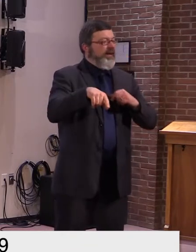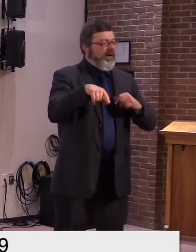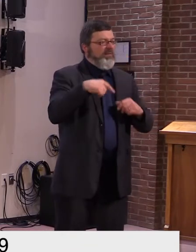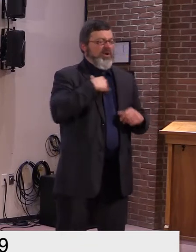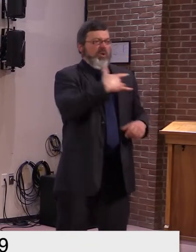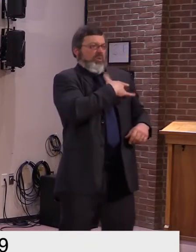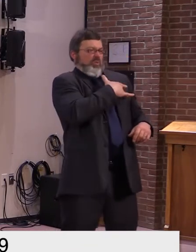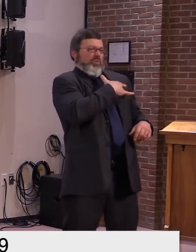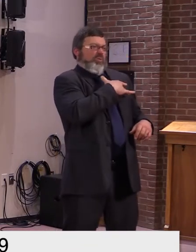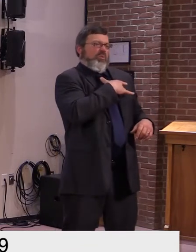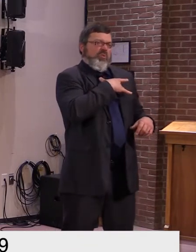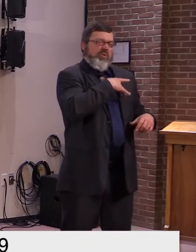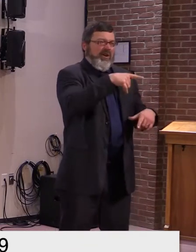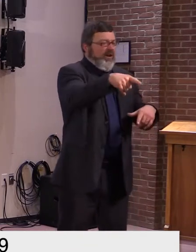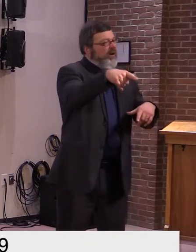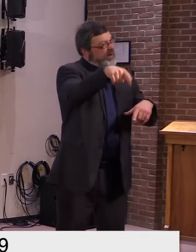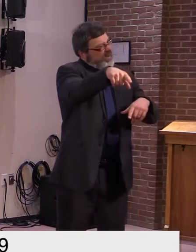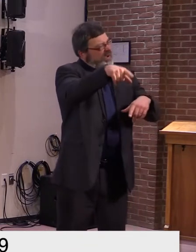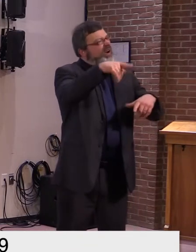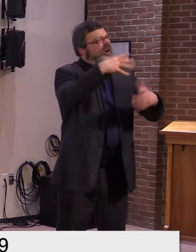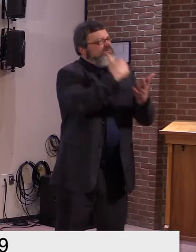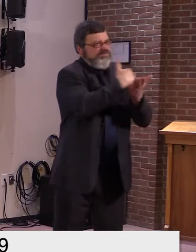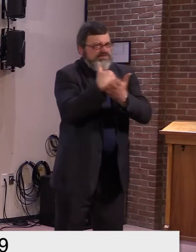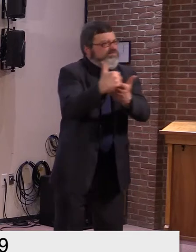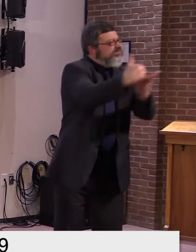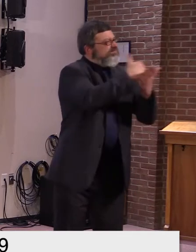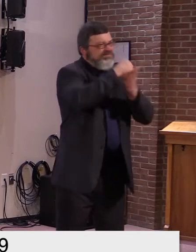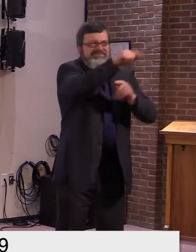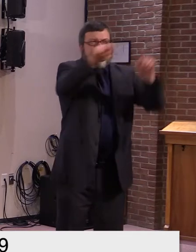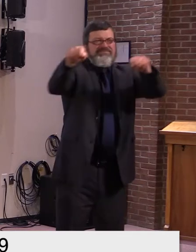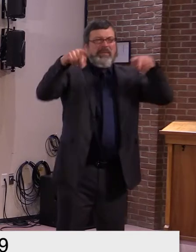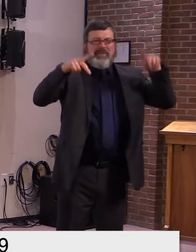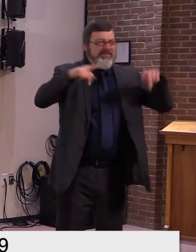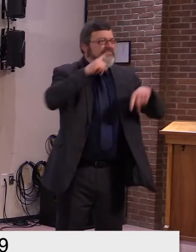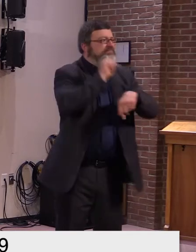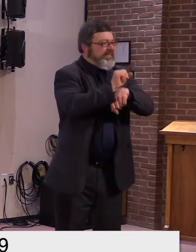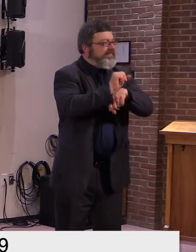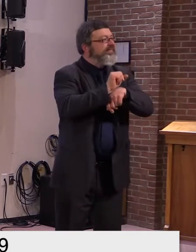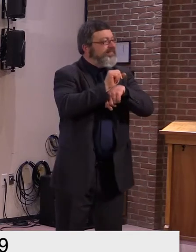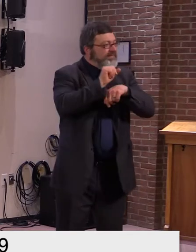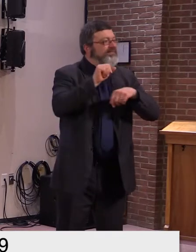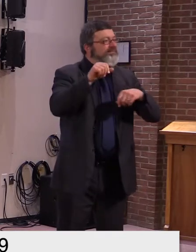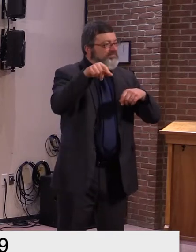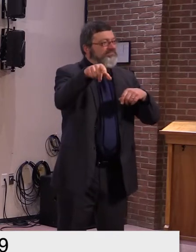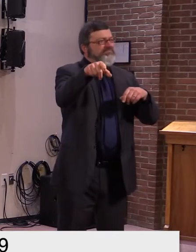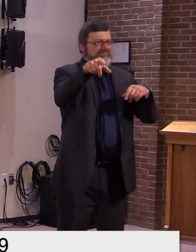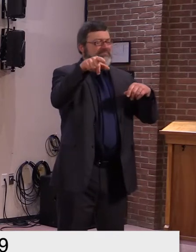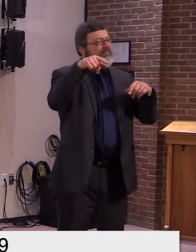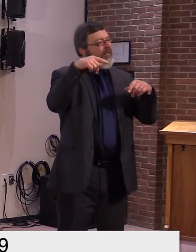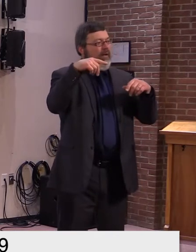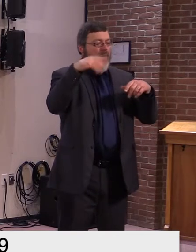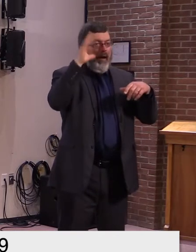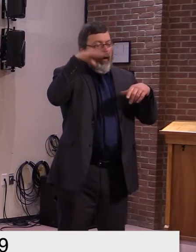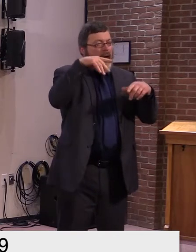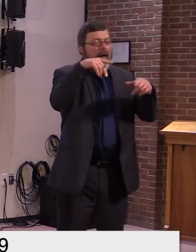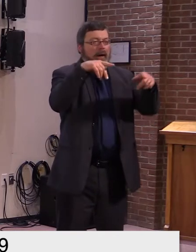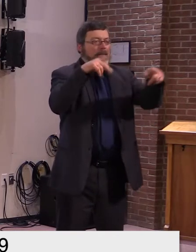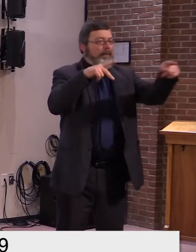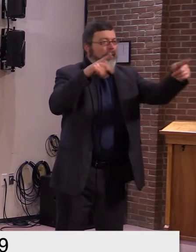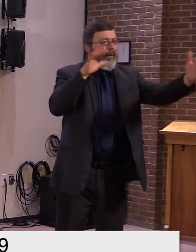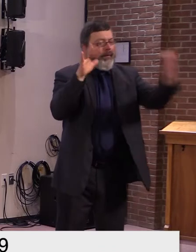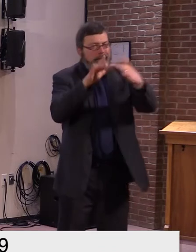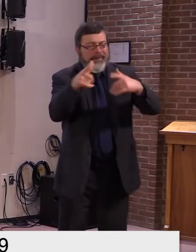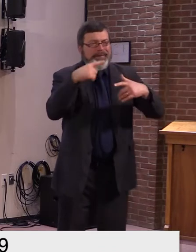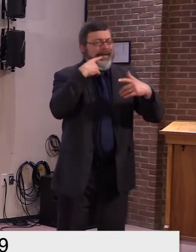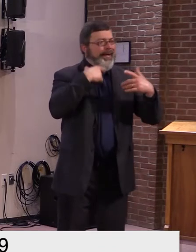came across a friend who said they wouldn't be able to afford a tree or gifts that year. So she asked members of her community to